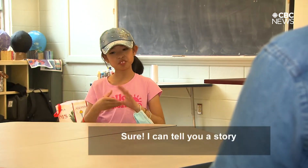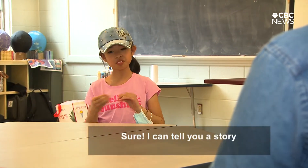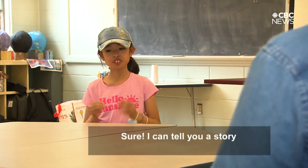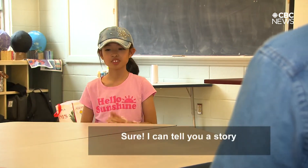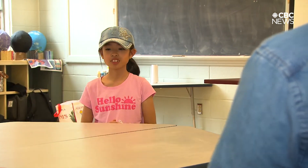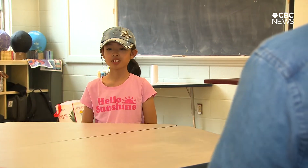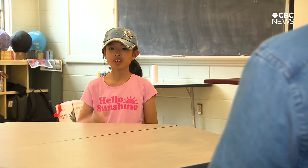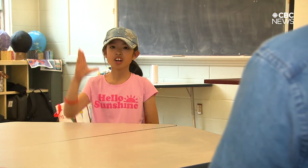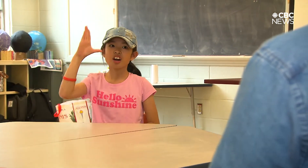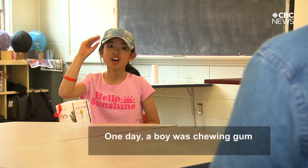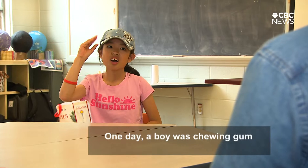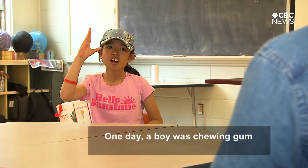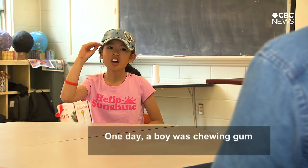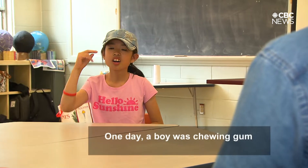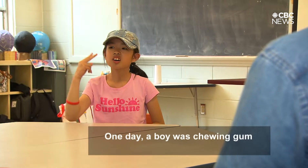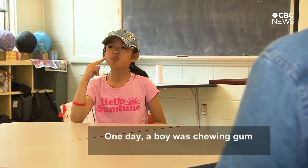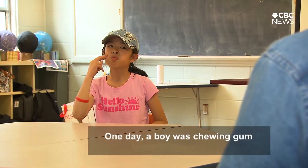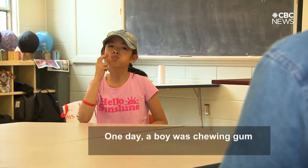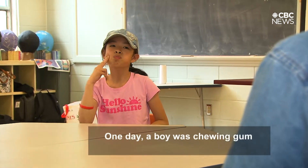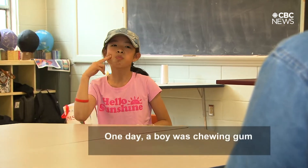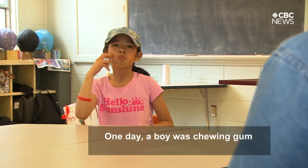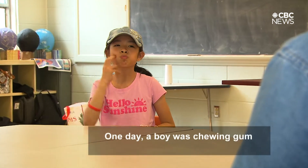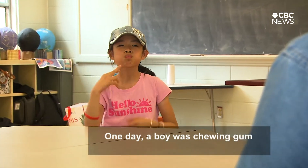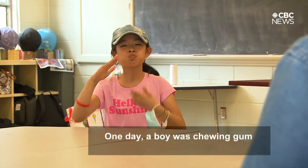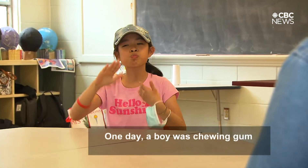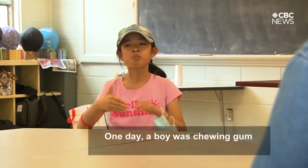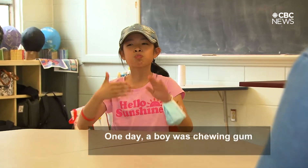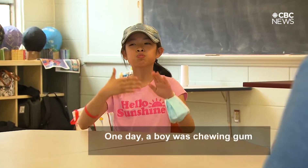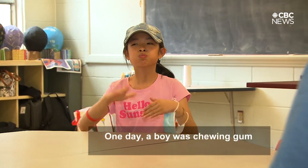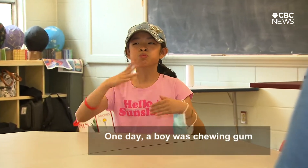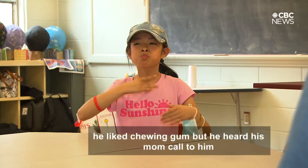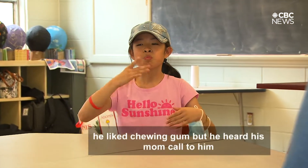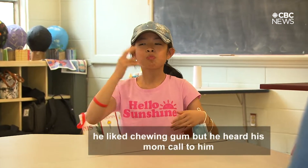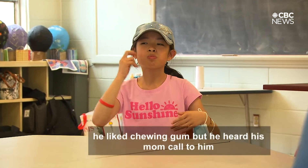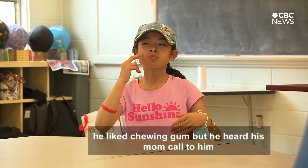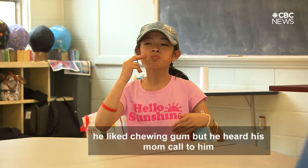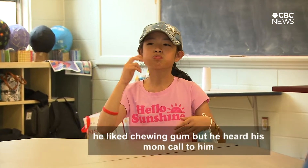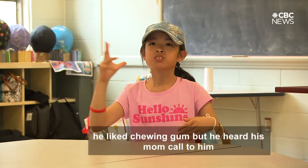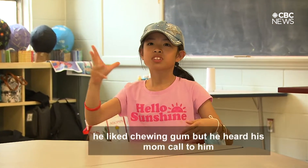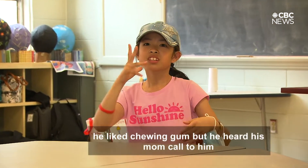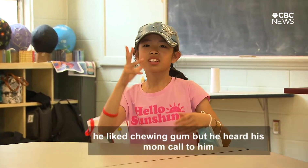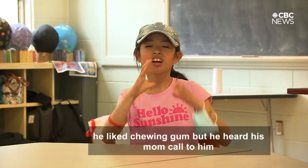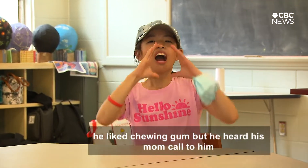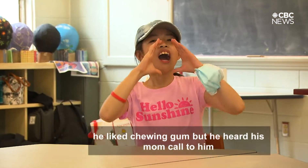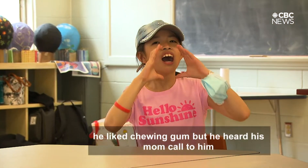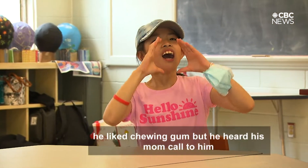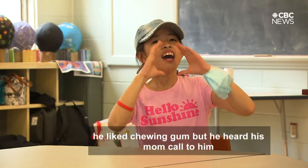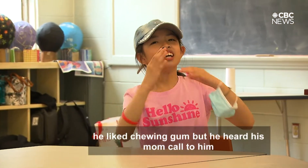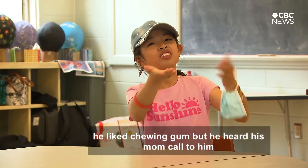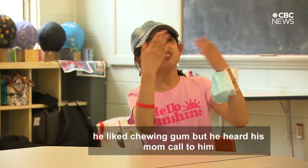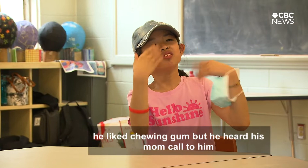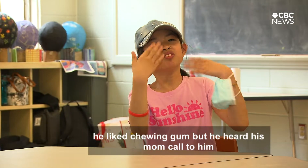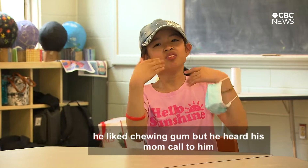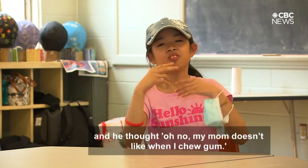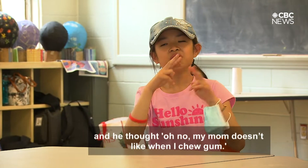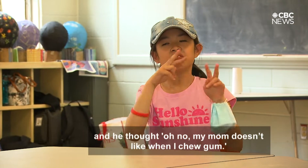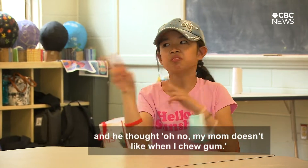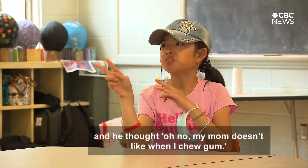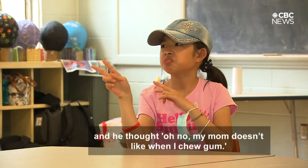story. One day, a boy was chewing gum. He liked chewing gum, but he heard his mom call to him, and he thought, oh